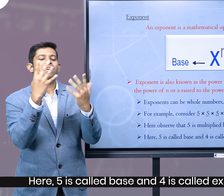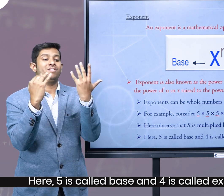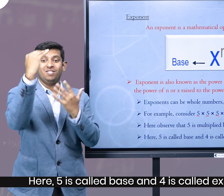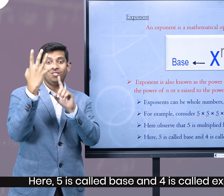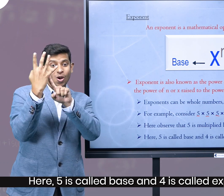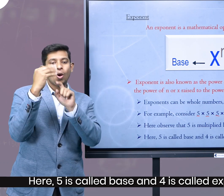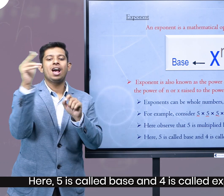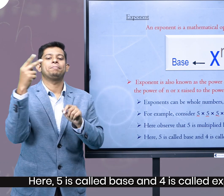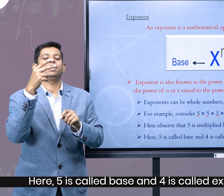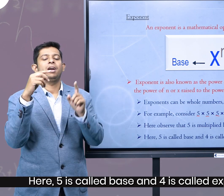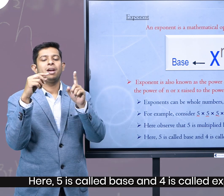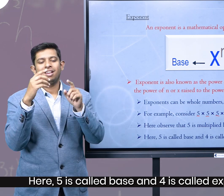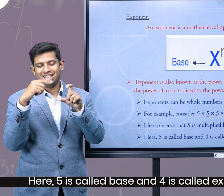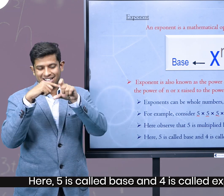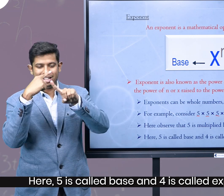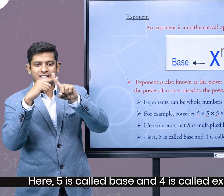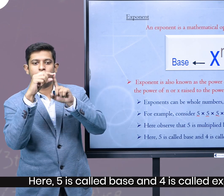called exponent or power.